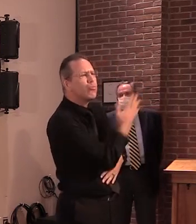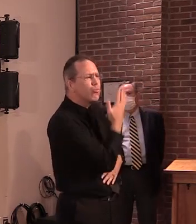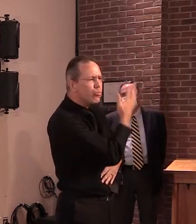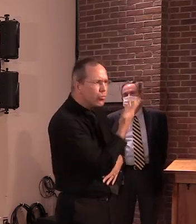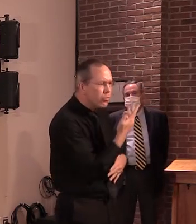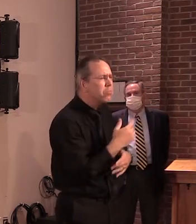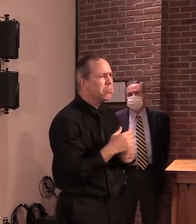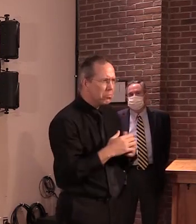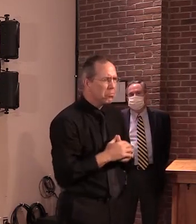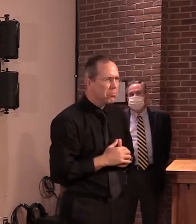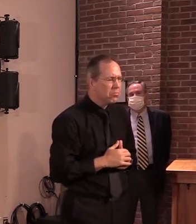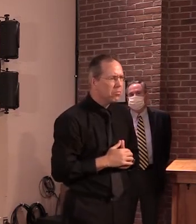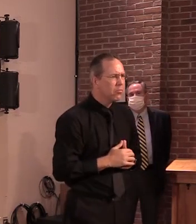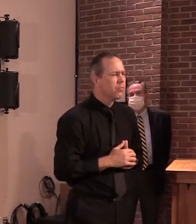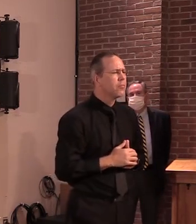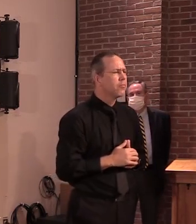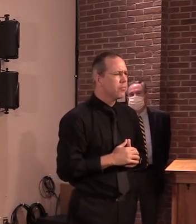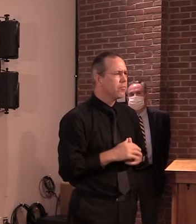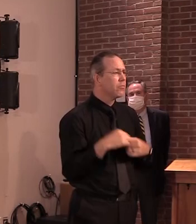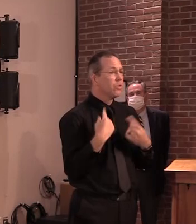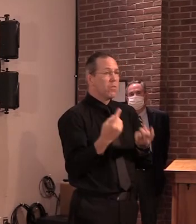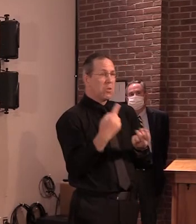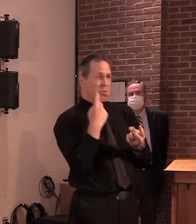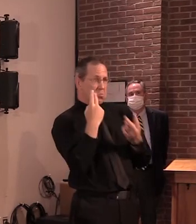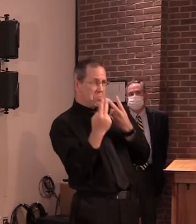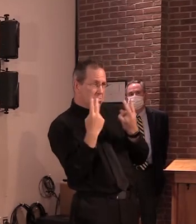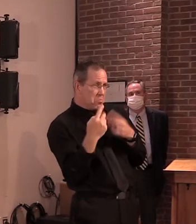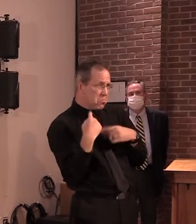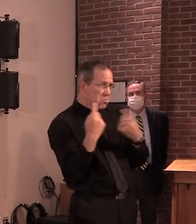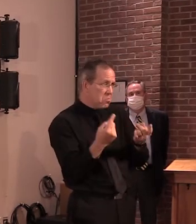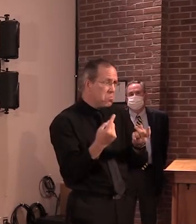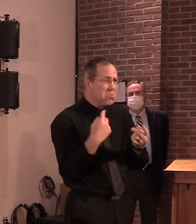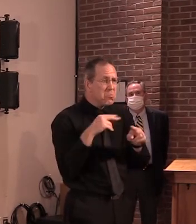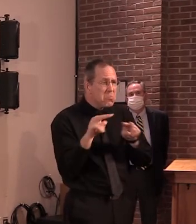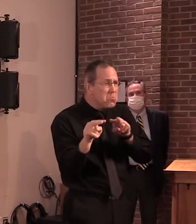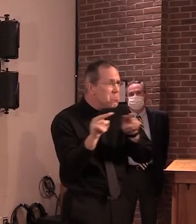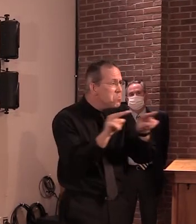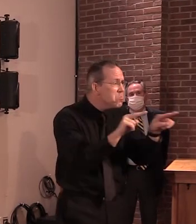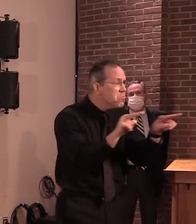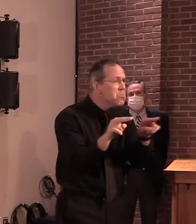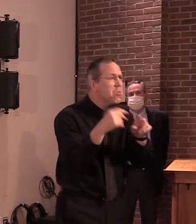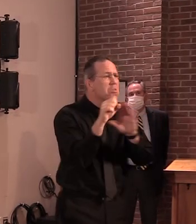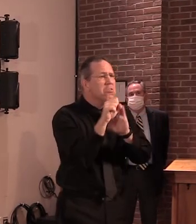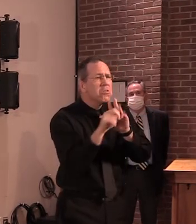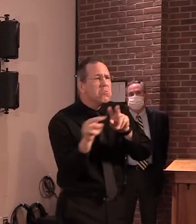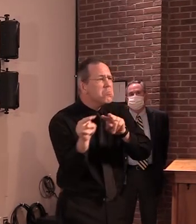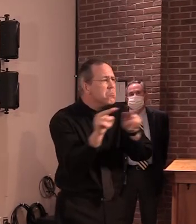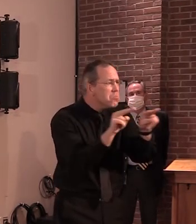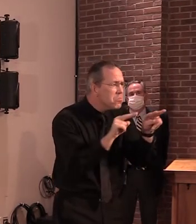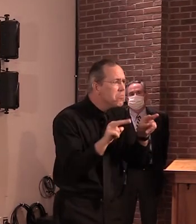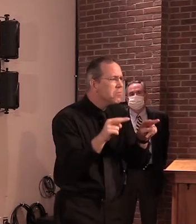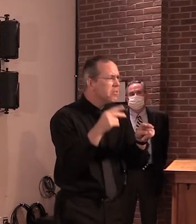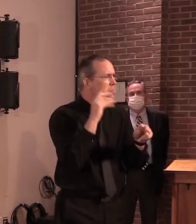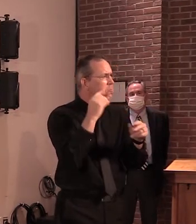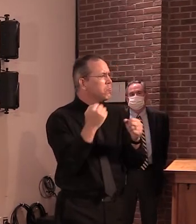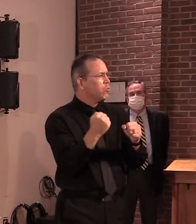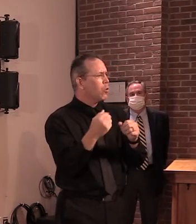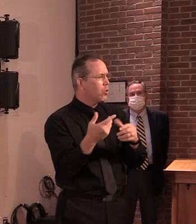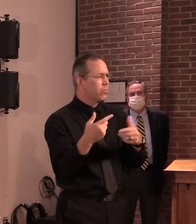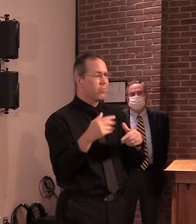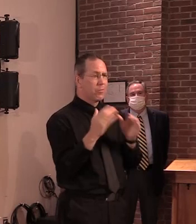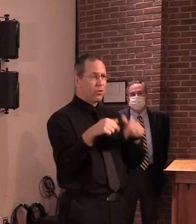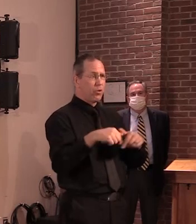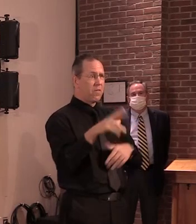Based on the trends that we've been seeing for some time now, I continue to believe we've come to a point in our response to